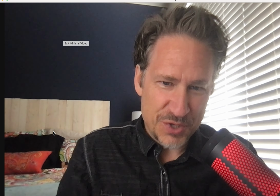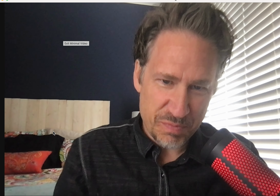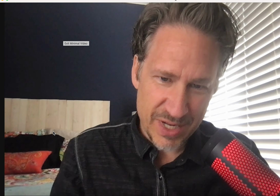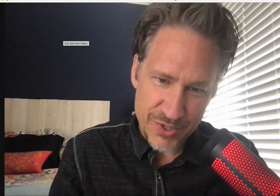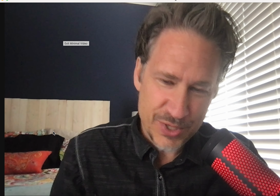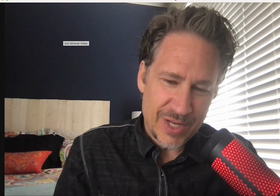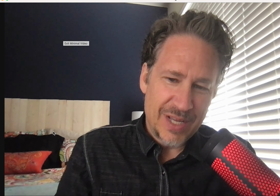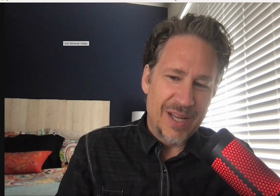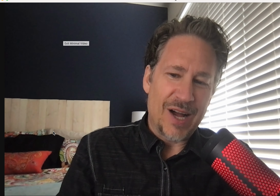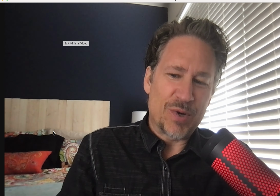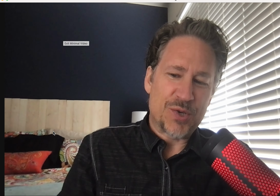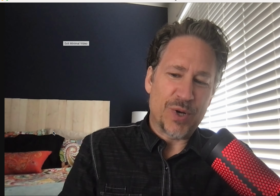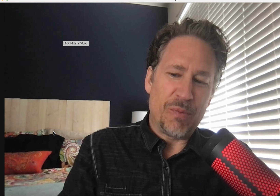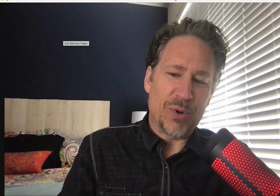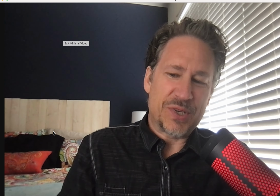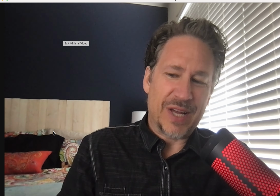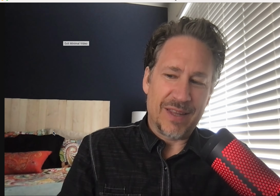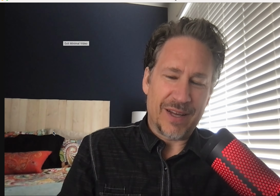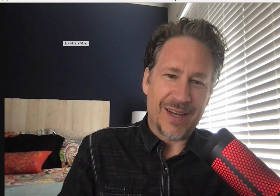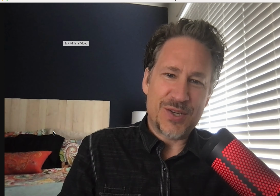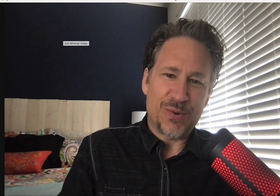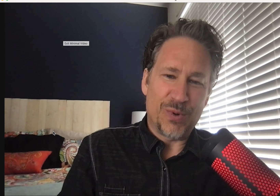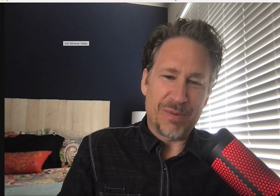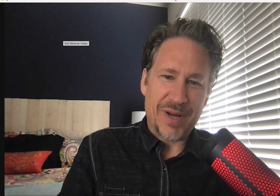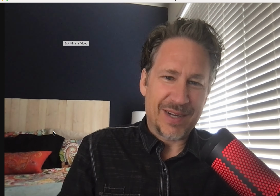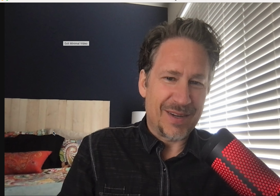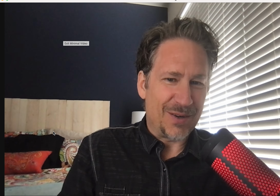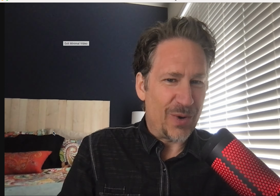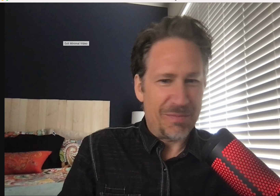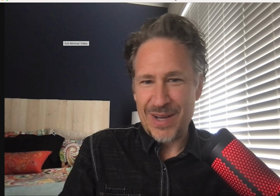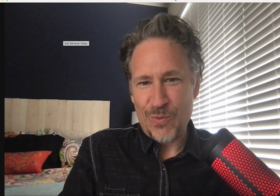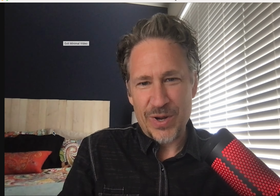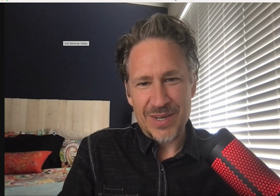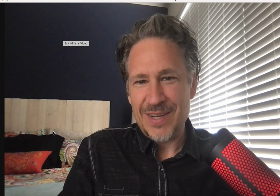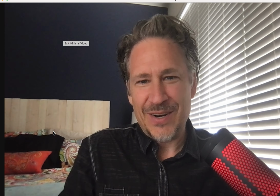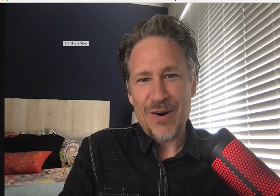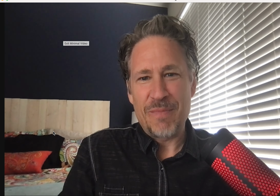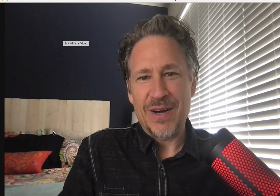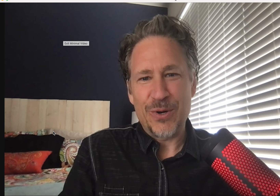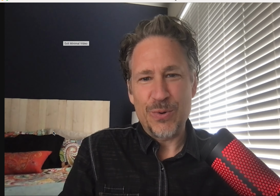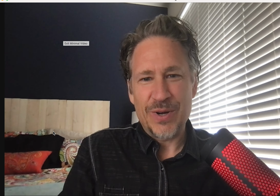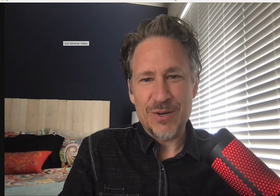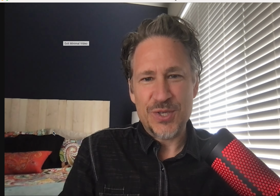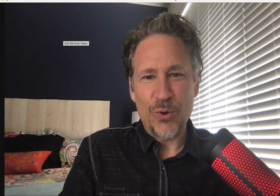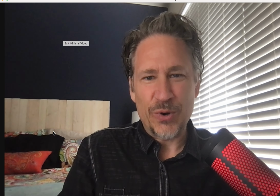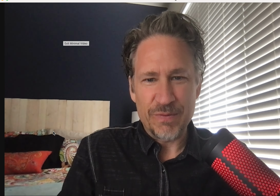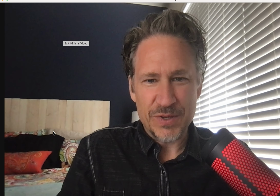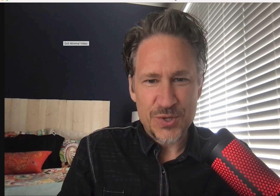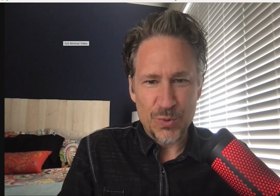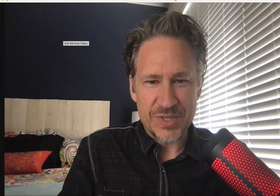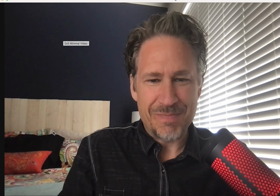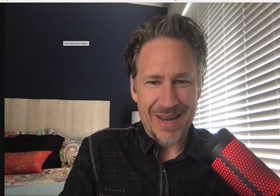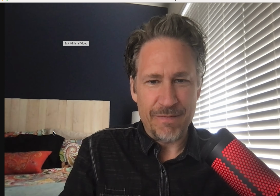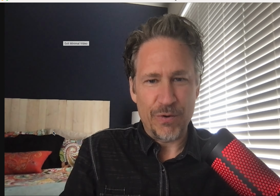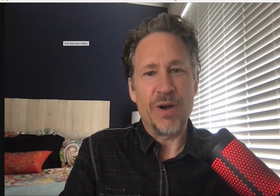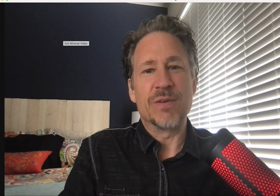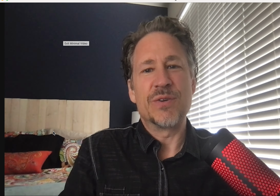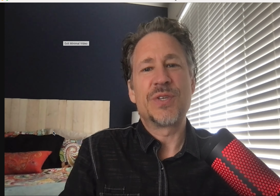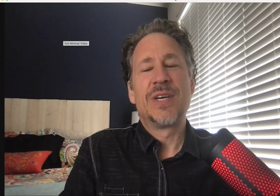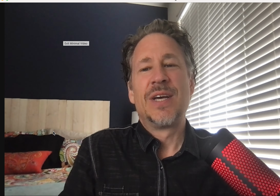her speech. I went to an all-boys Catholic high school back way back when, and our motto, our slogan for the school is "Men